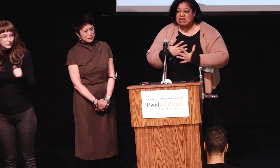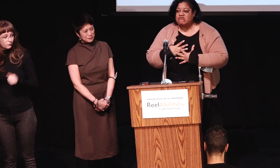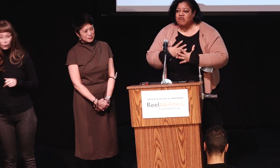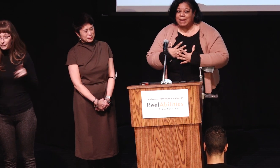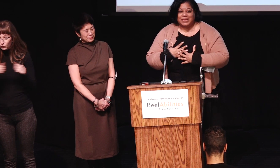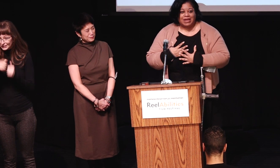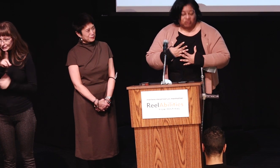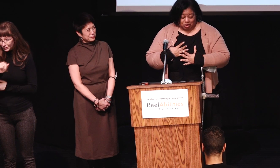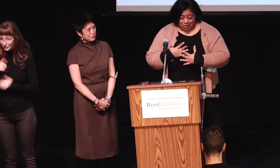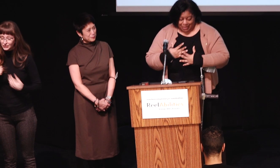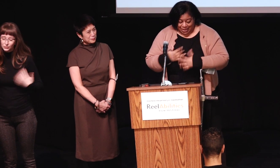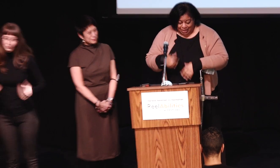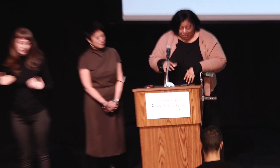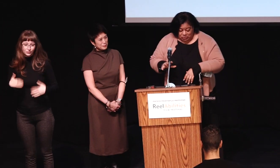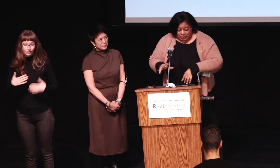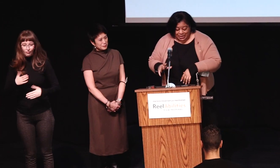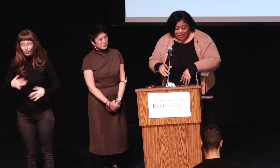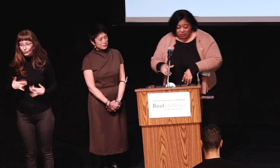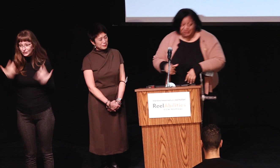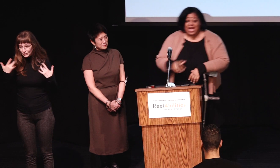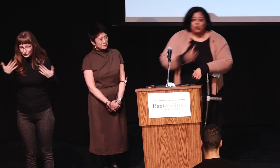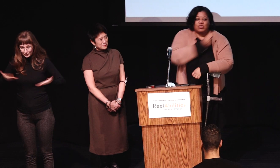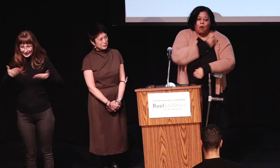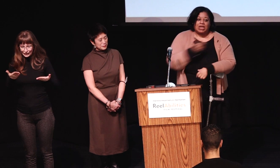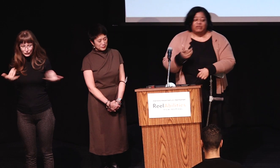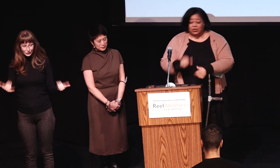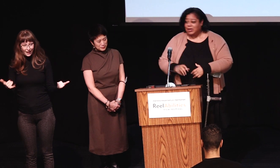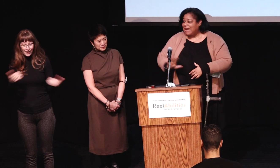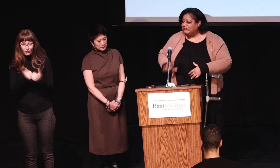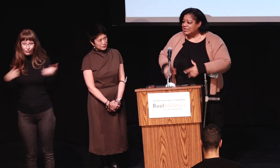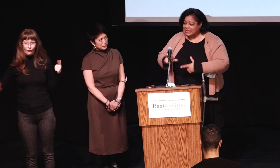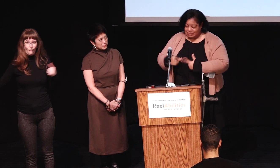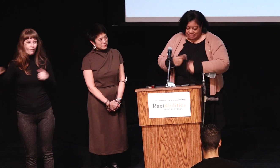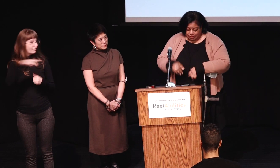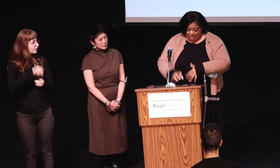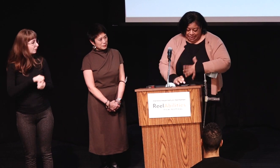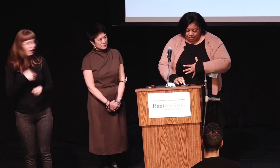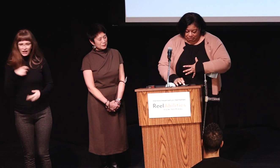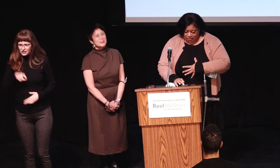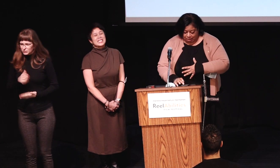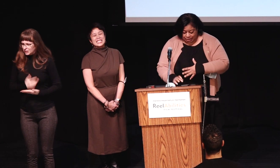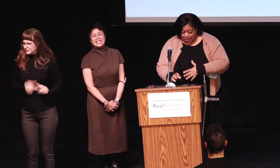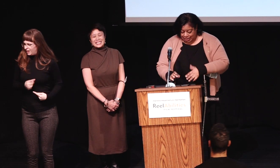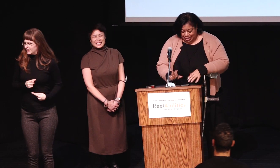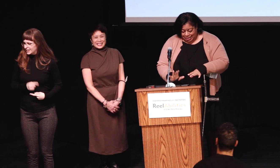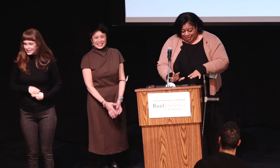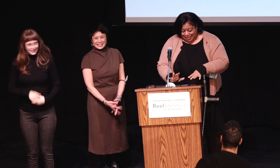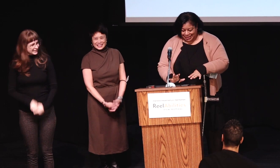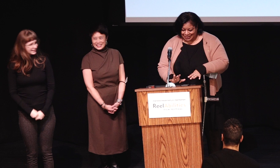is my great pleasure to be here today with all of you. I really need to stop signing, I'm so sorry.